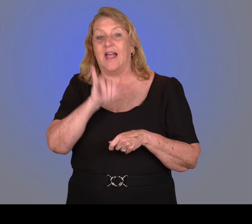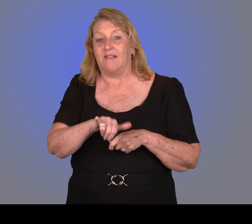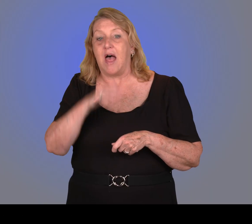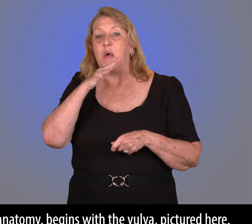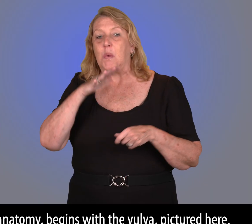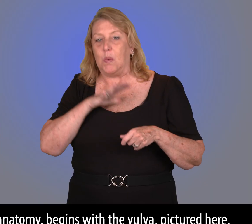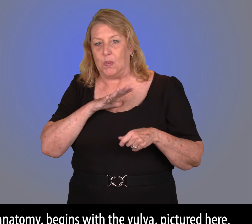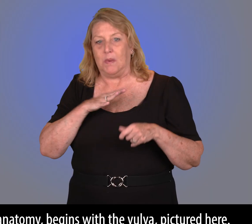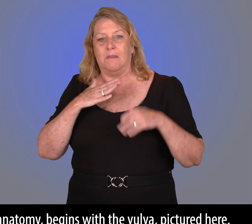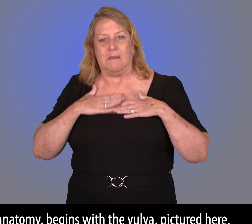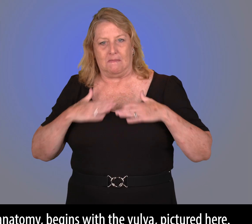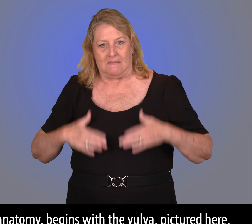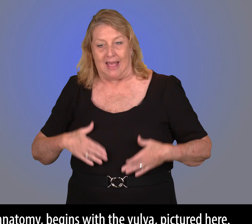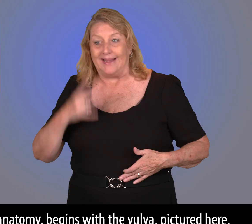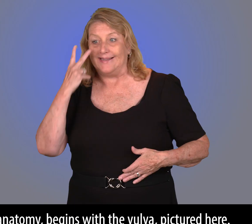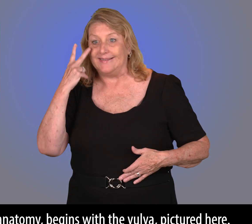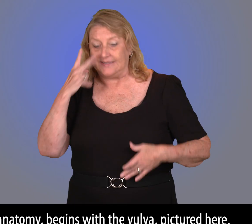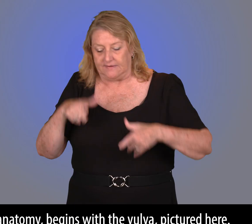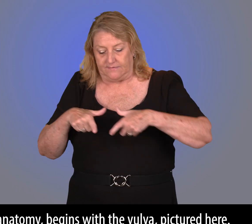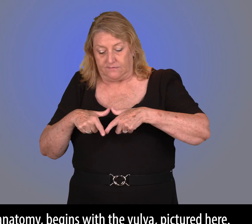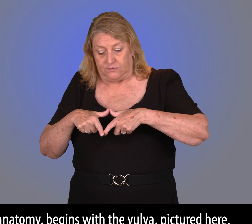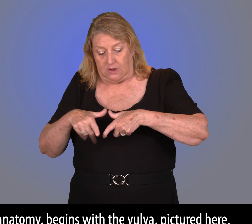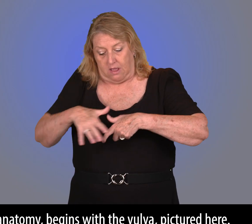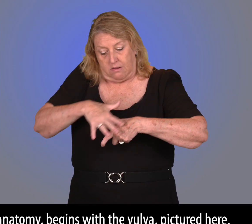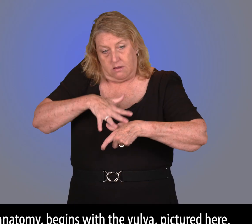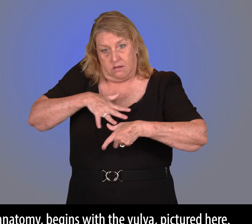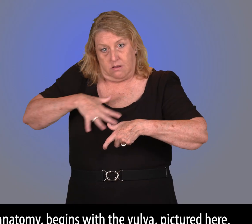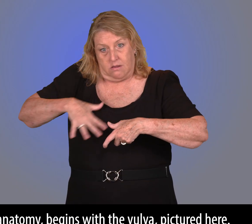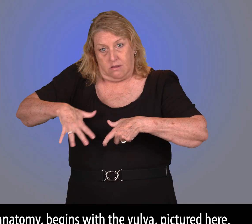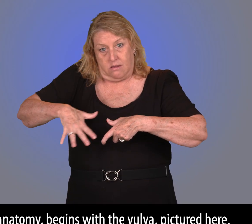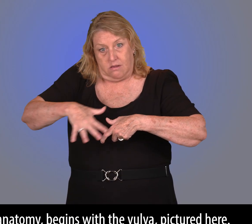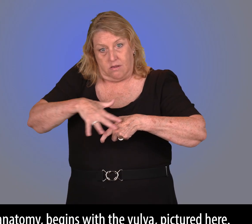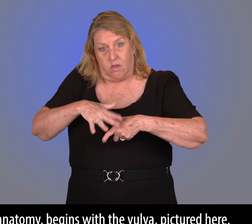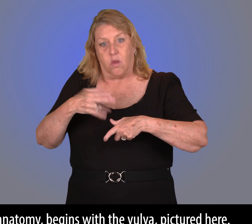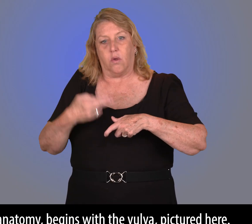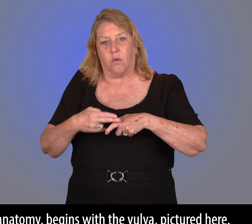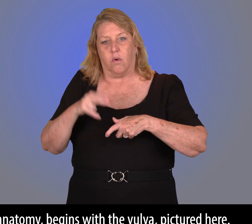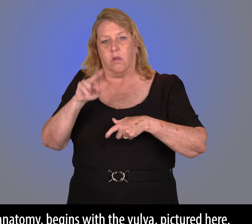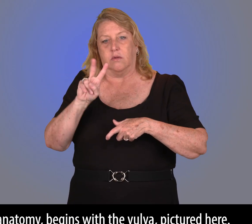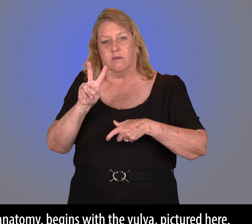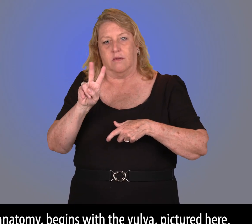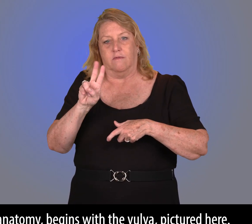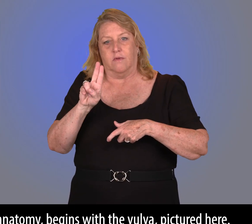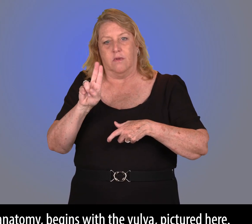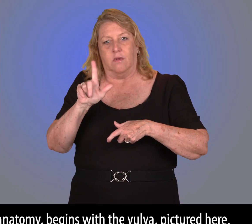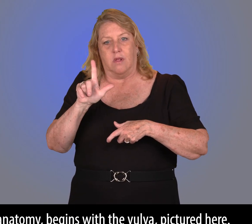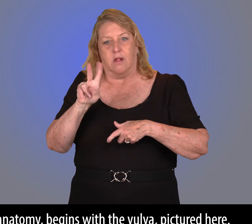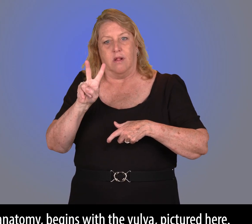Outside, or the external anatomy, begins with the vulva, pictured here.